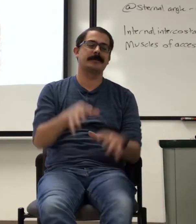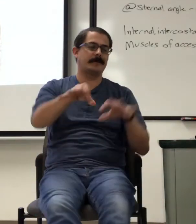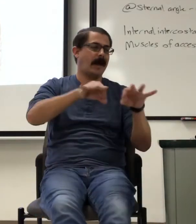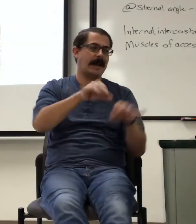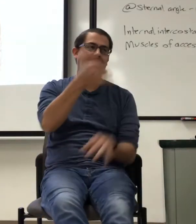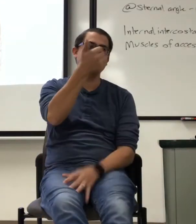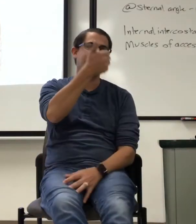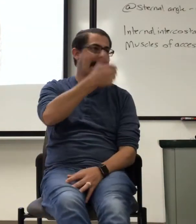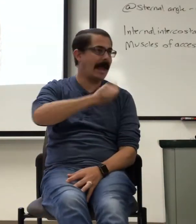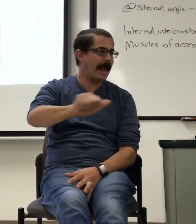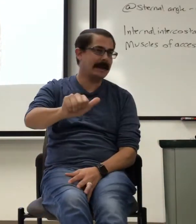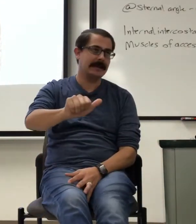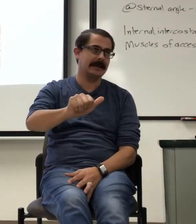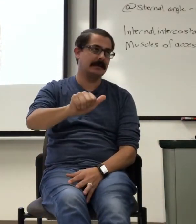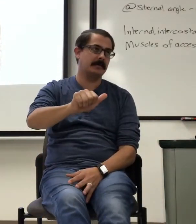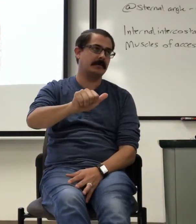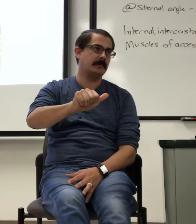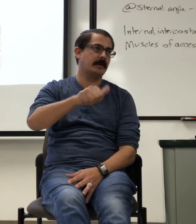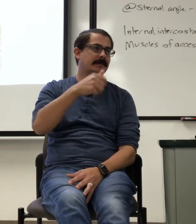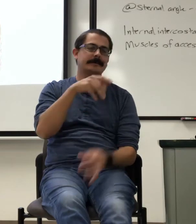muscle